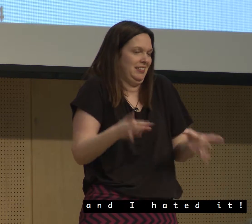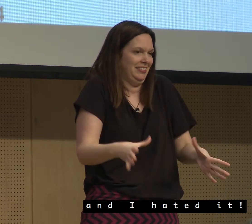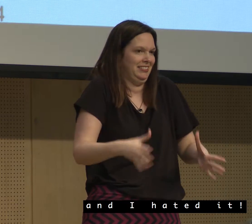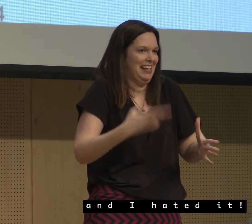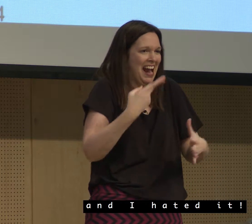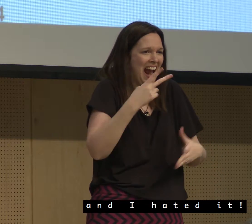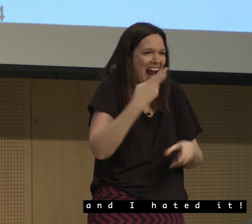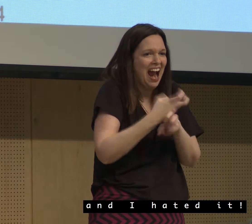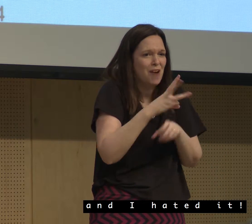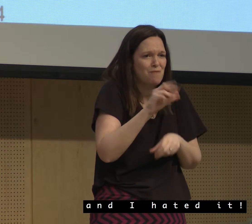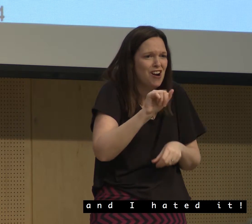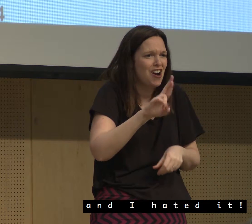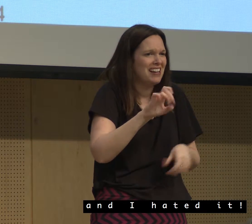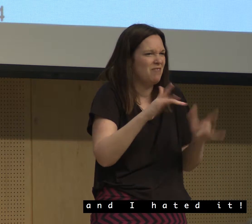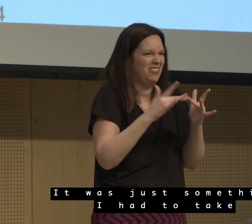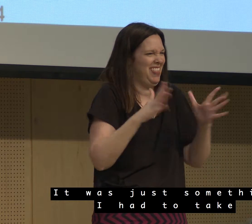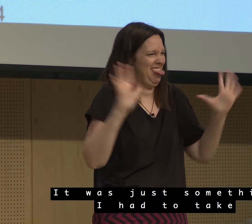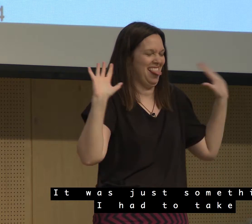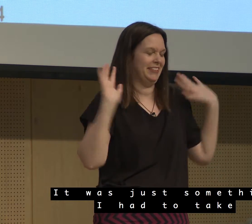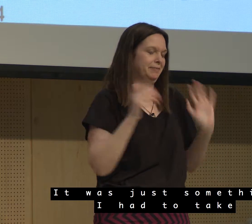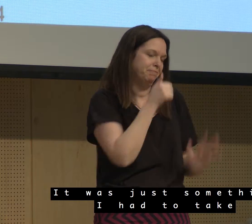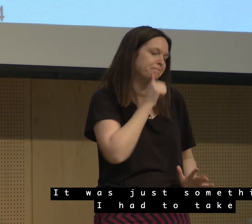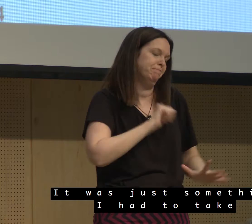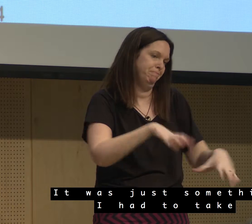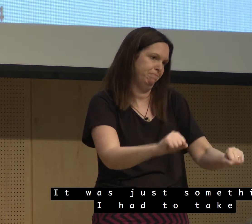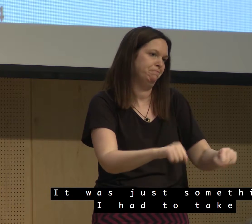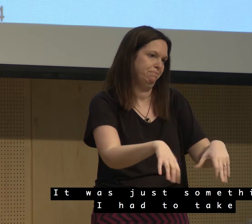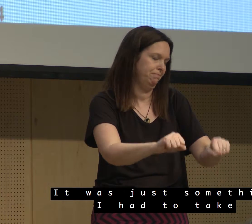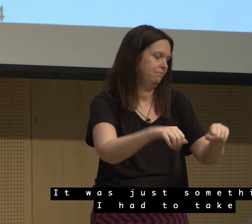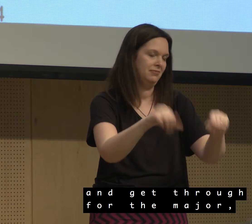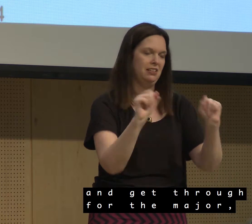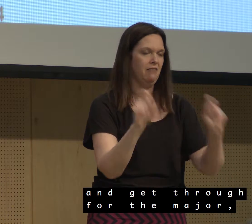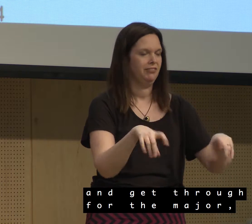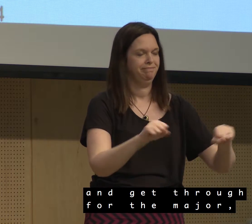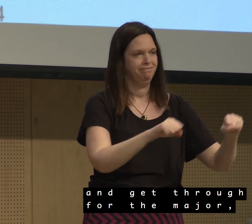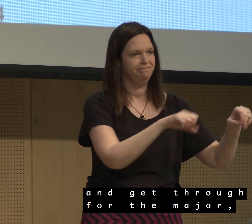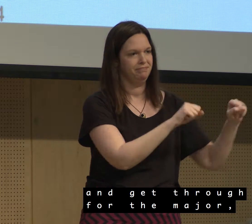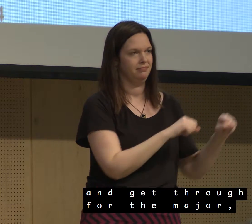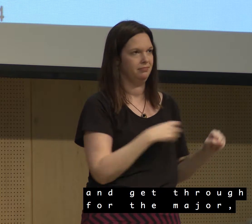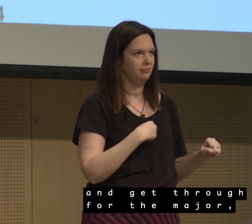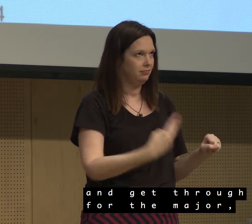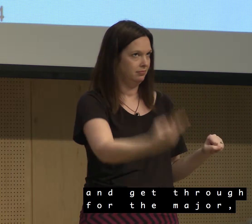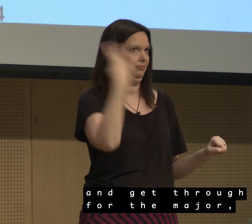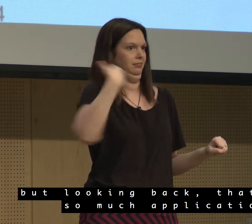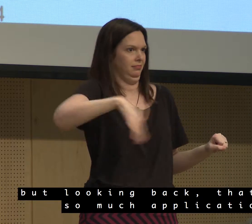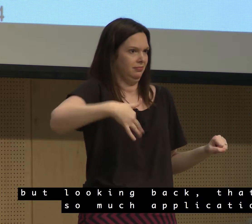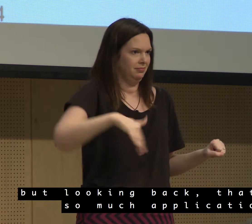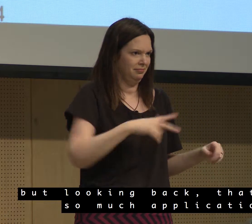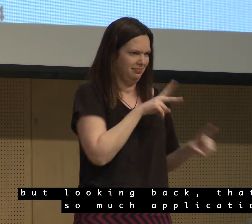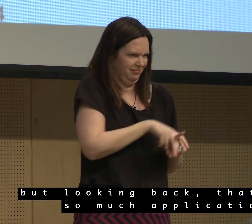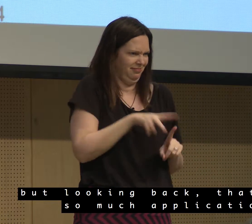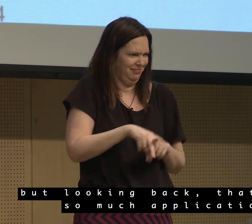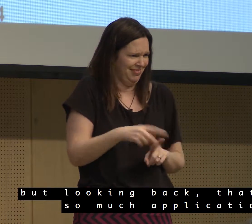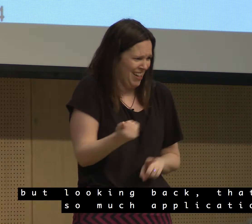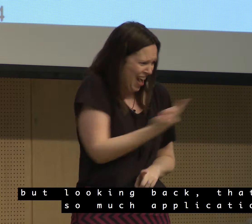and I hated it. It was just something I had to take and get through for the major. But looking back, that has so